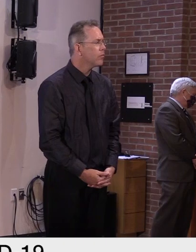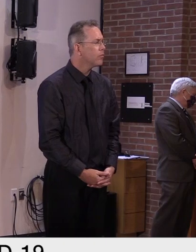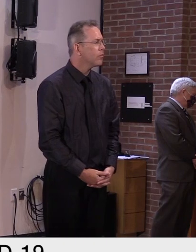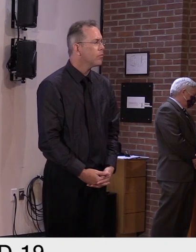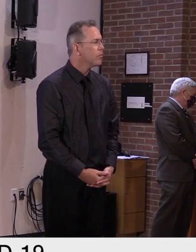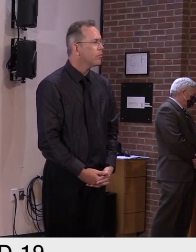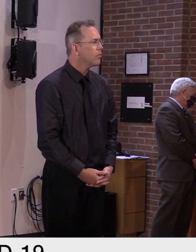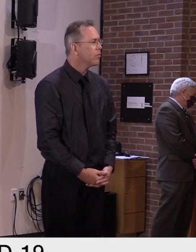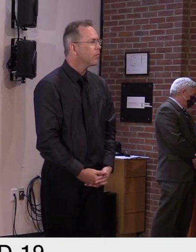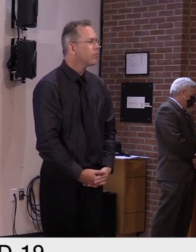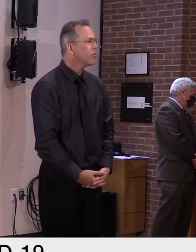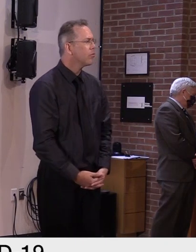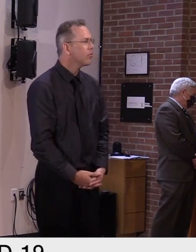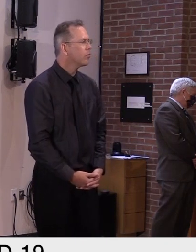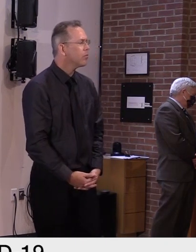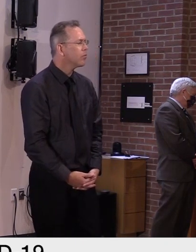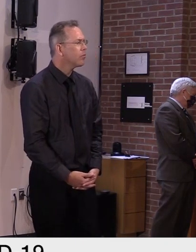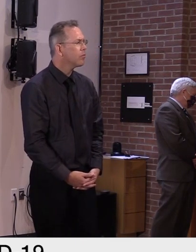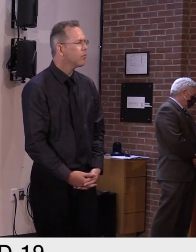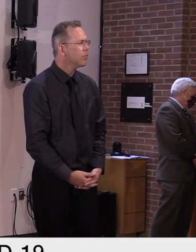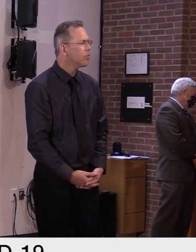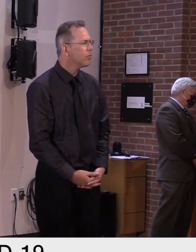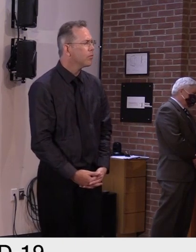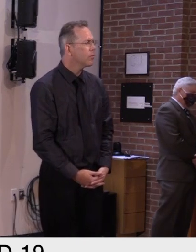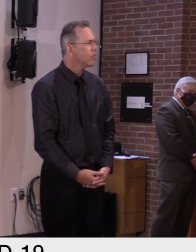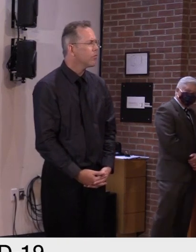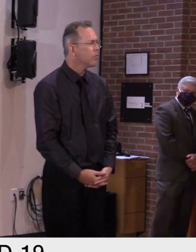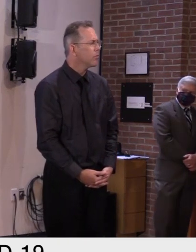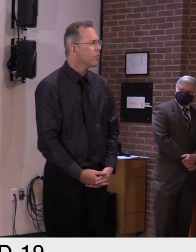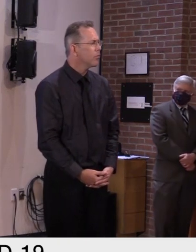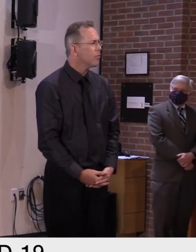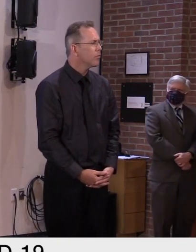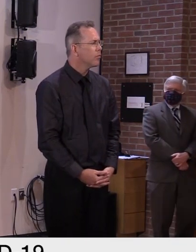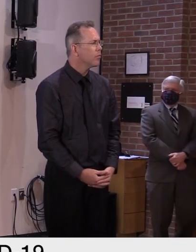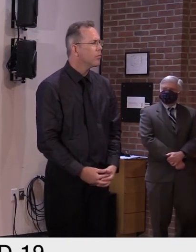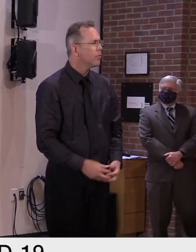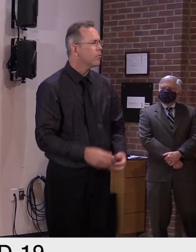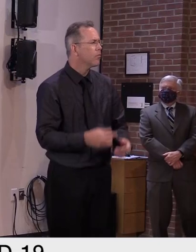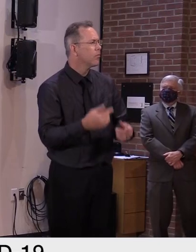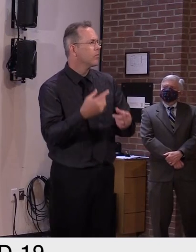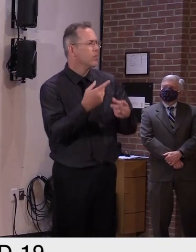any confirmed cases announced since Friday?